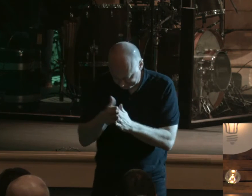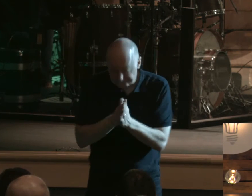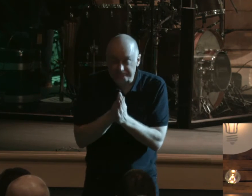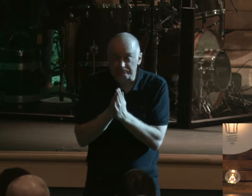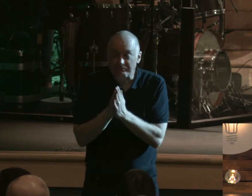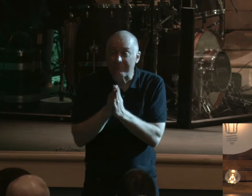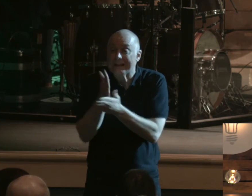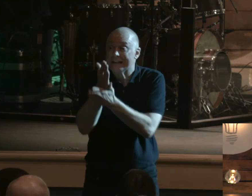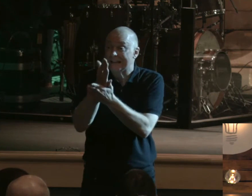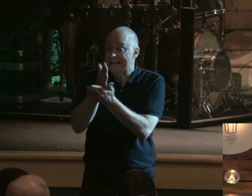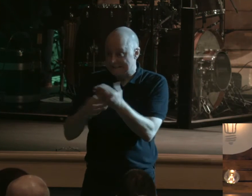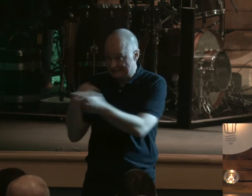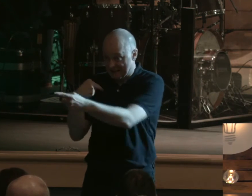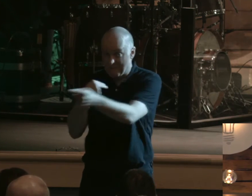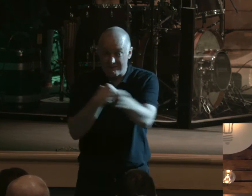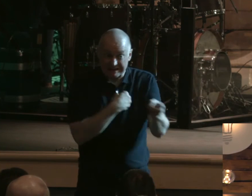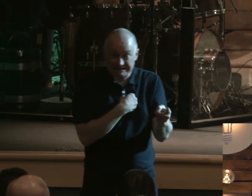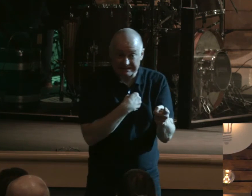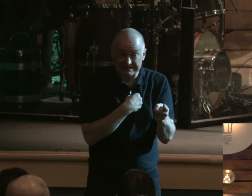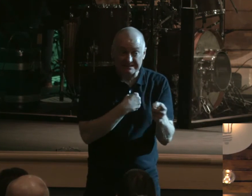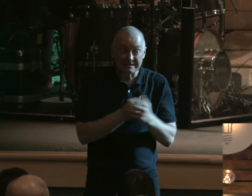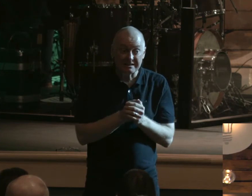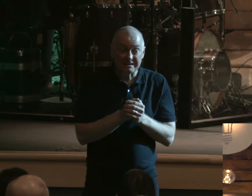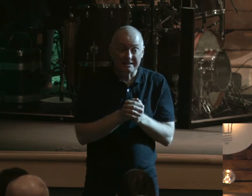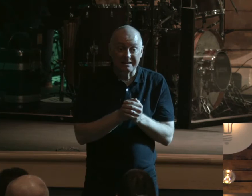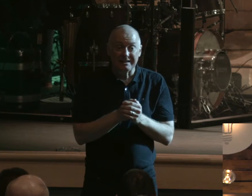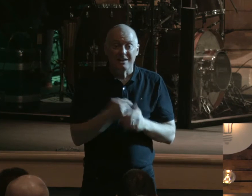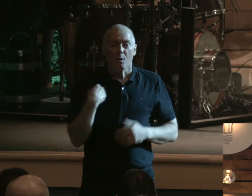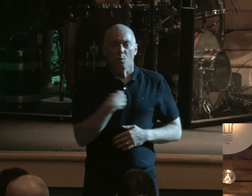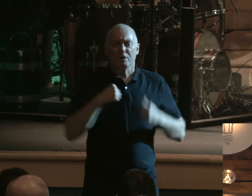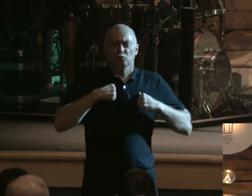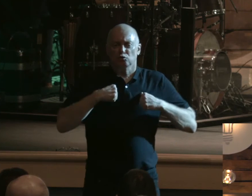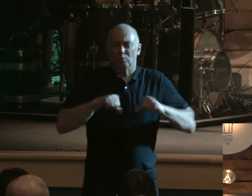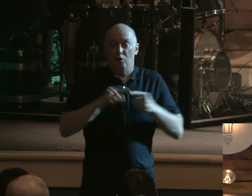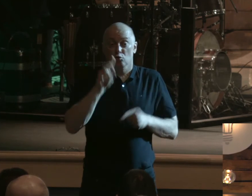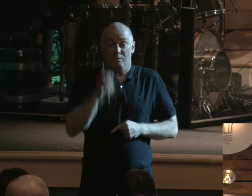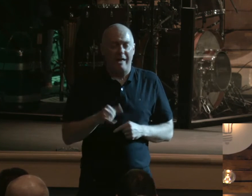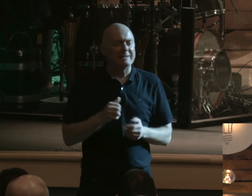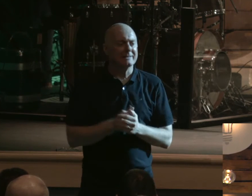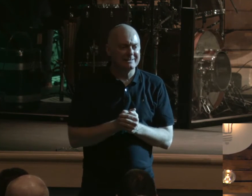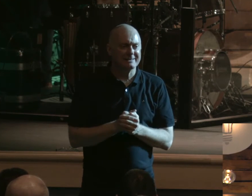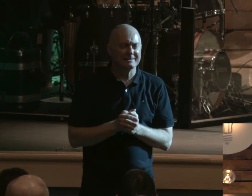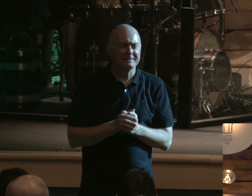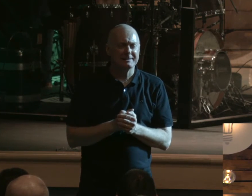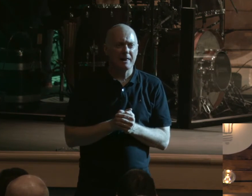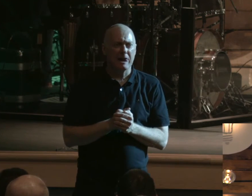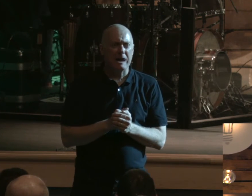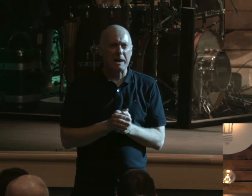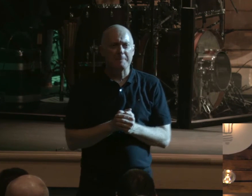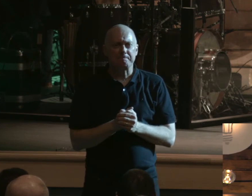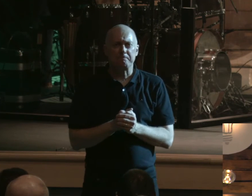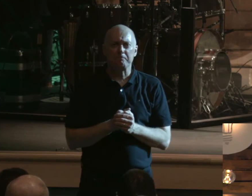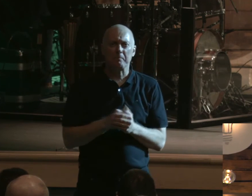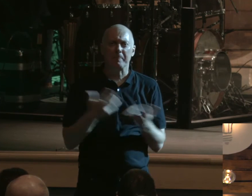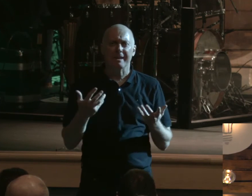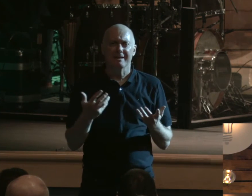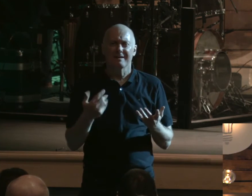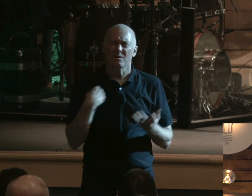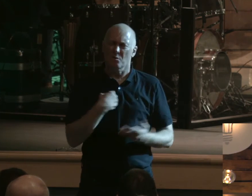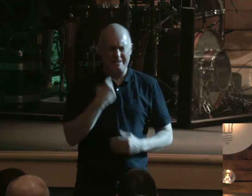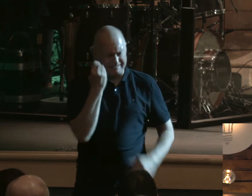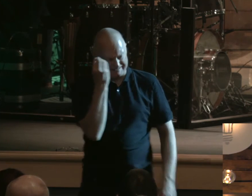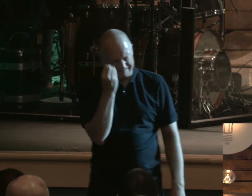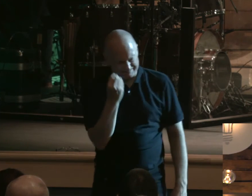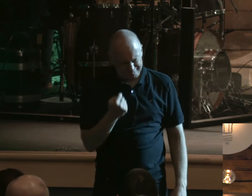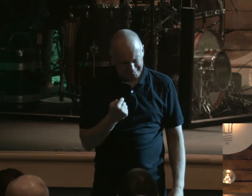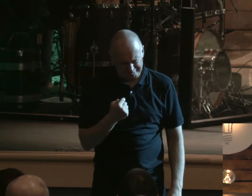For some of us right now, for some of us, we are attempting to do that. And we are seriously asking ourselves,